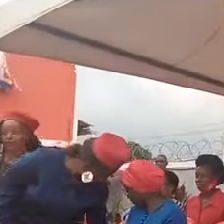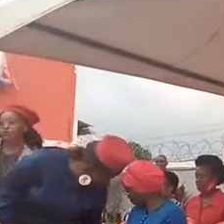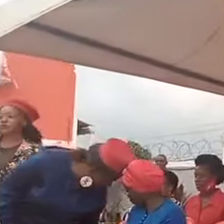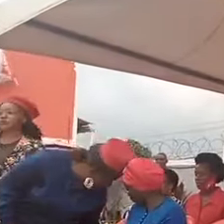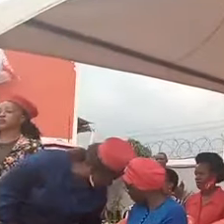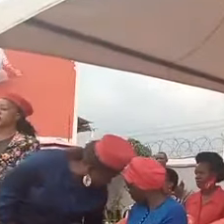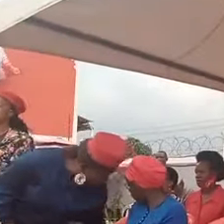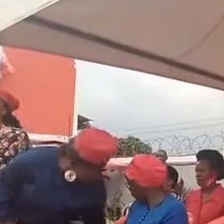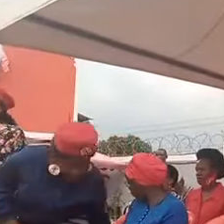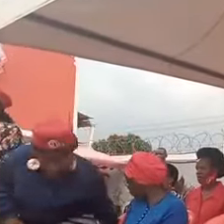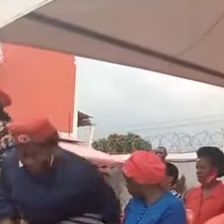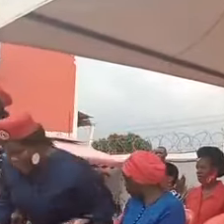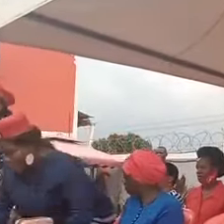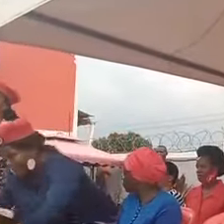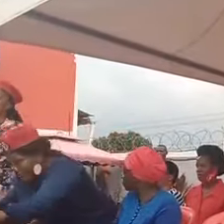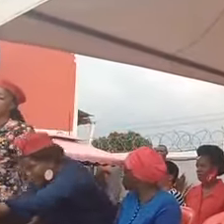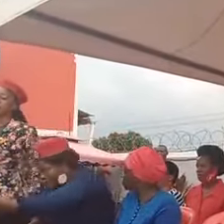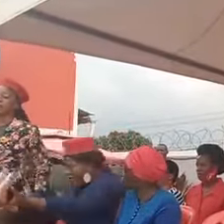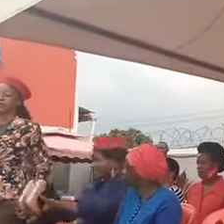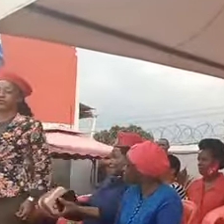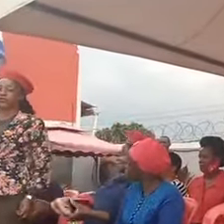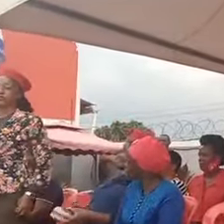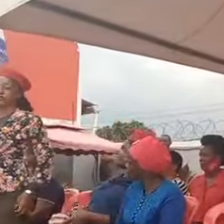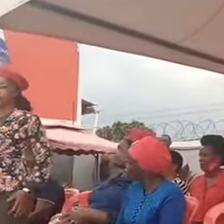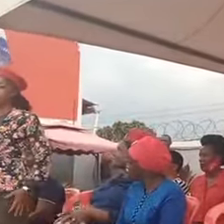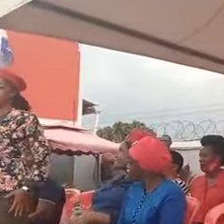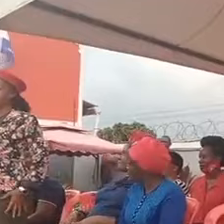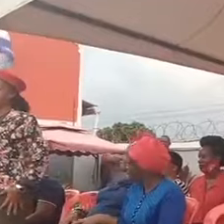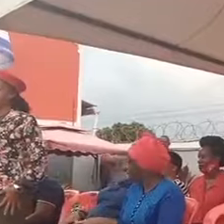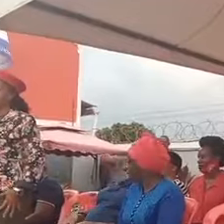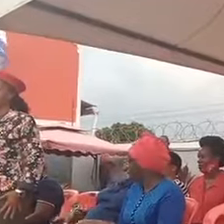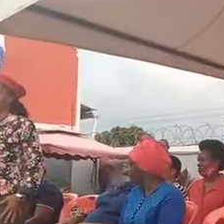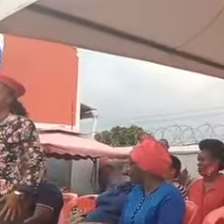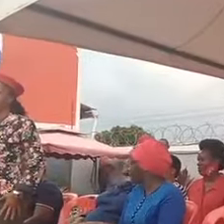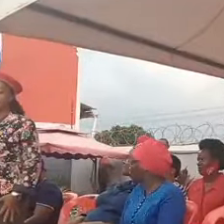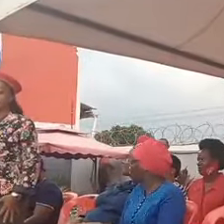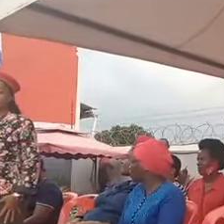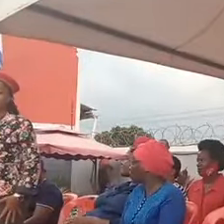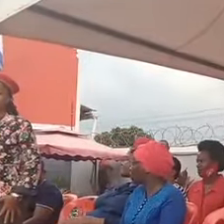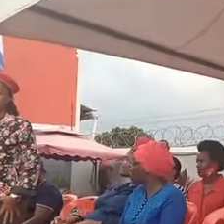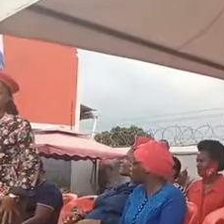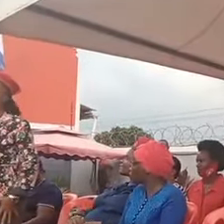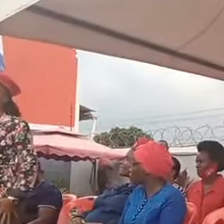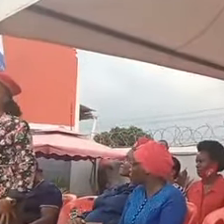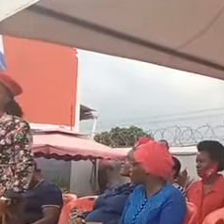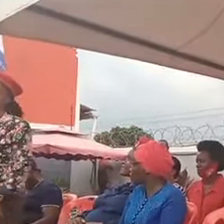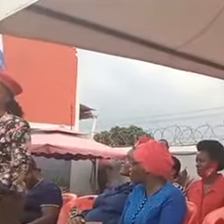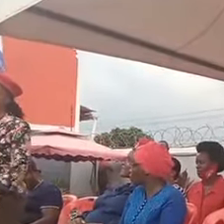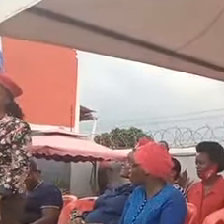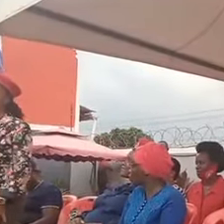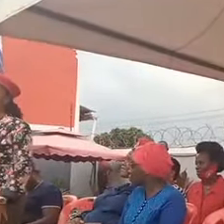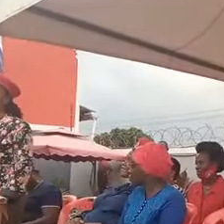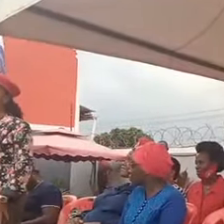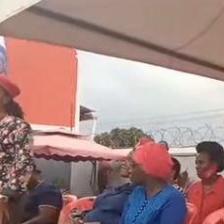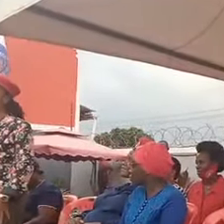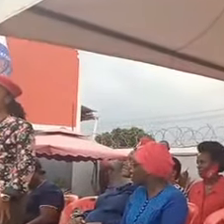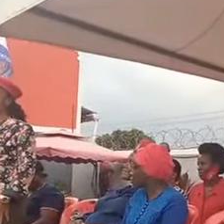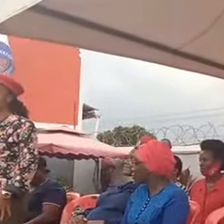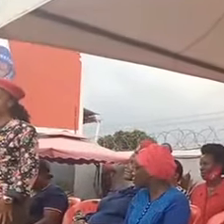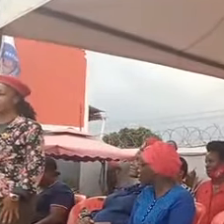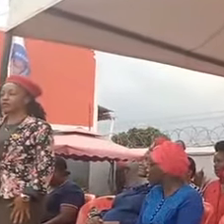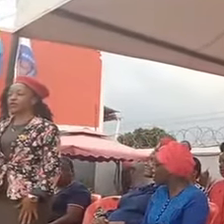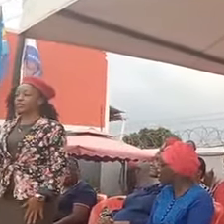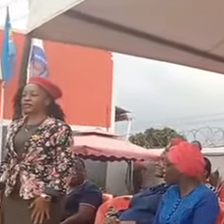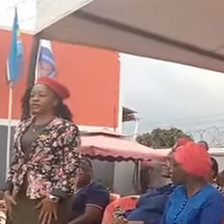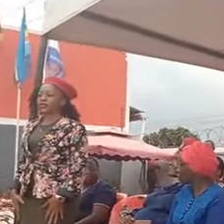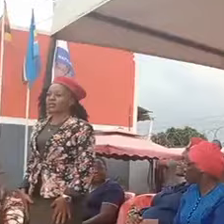Thank you. Thank you so much. Once again, I'm Shigosi Rose Nagwama, the Woman Councillor of Mtube Parish, aspiring candidate